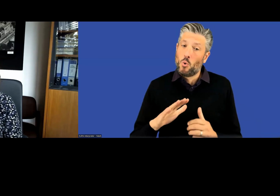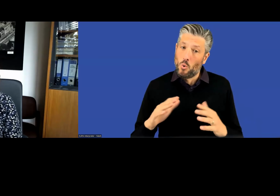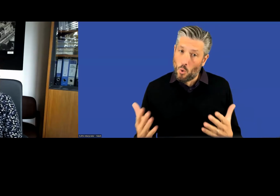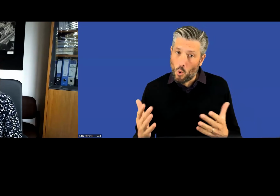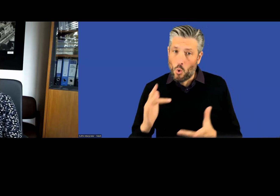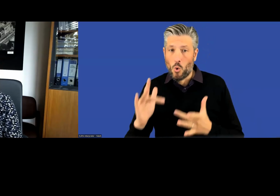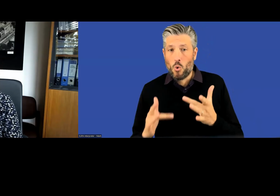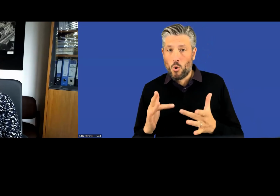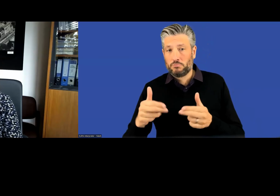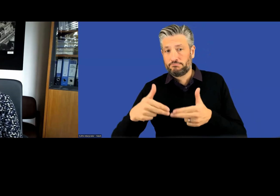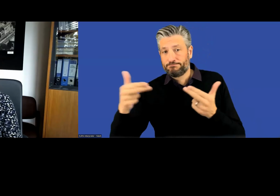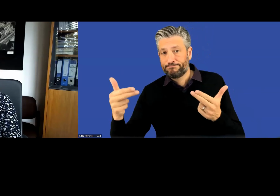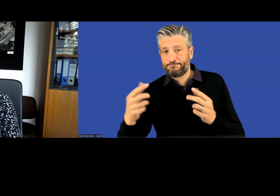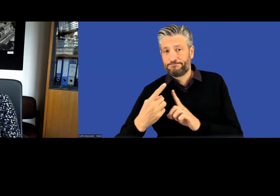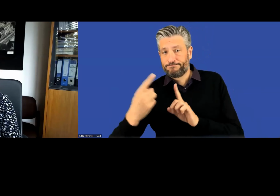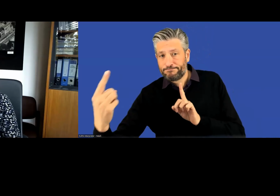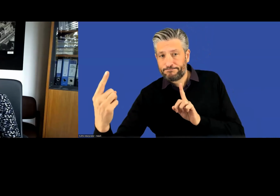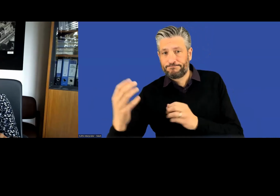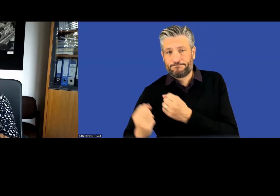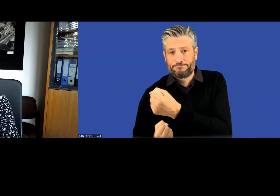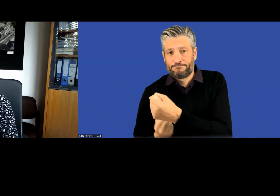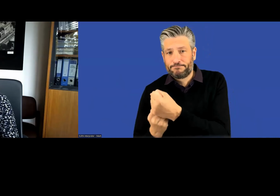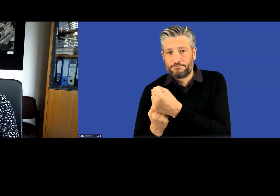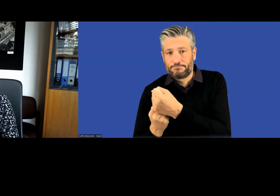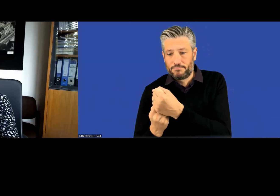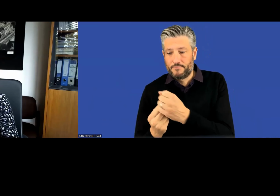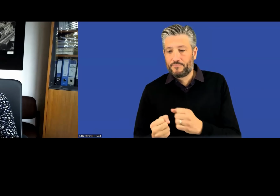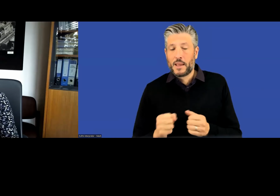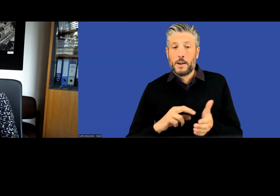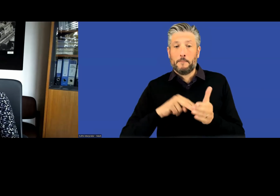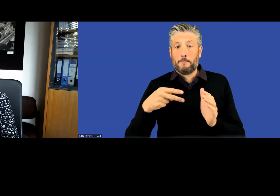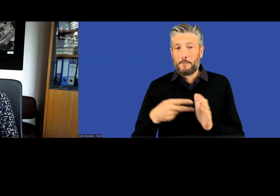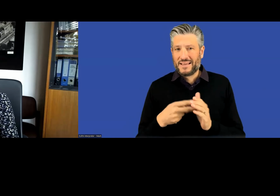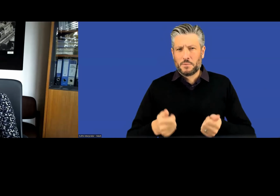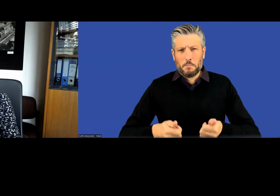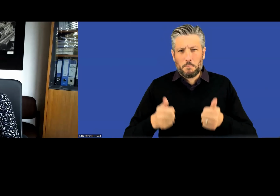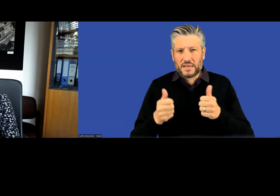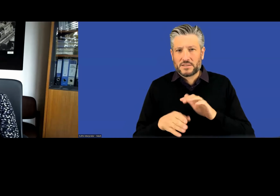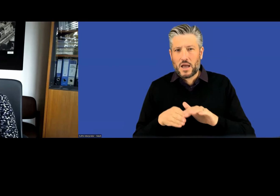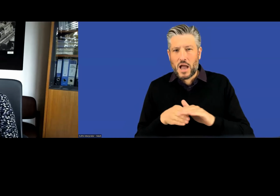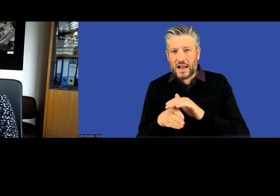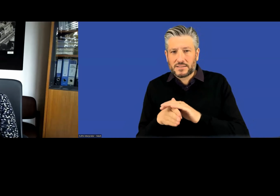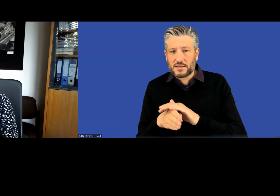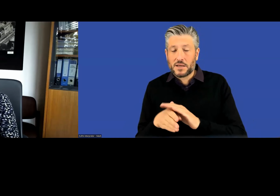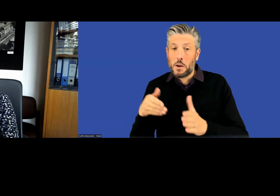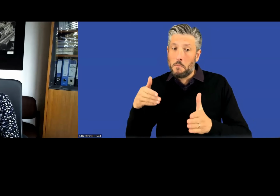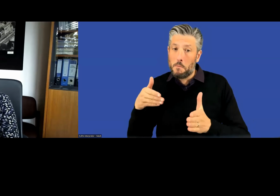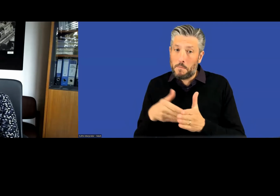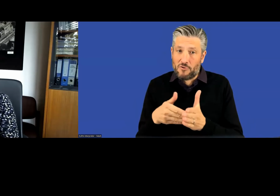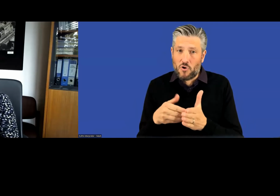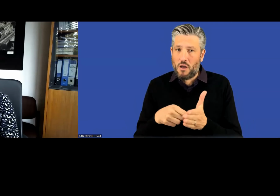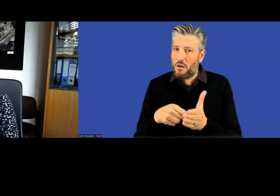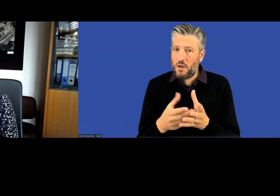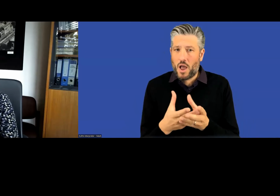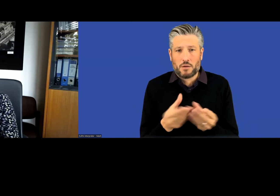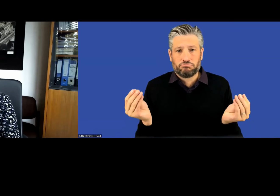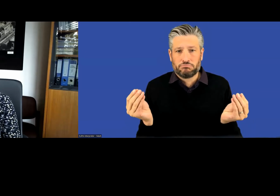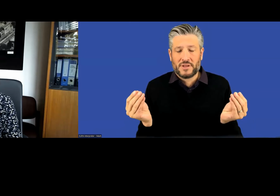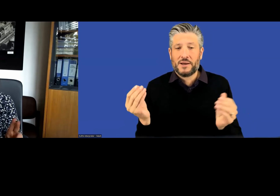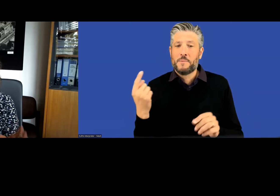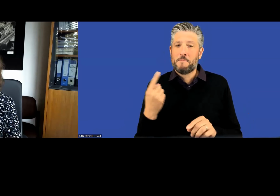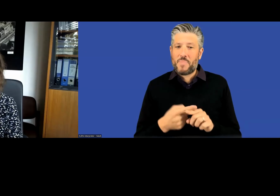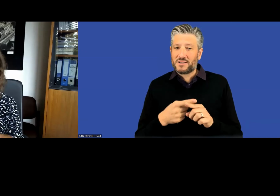those technologies requires the removal of accessibility barriers for persons with disabilities and investing in their digital skills,